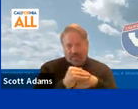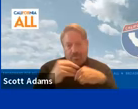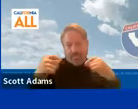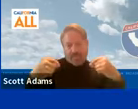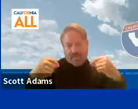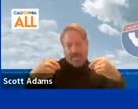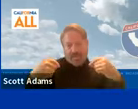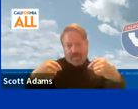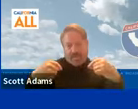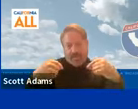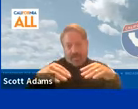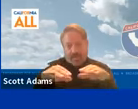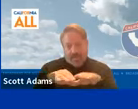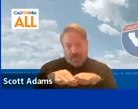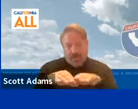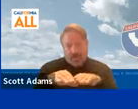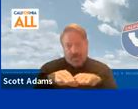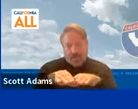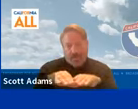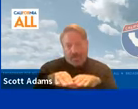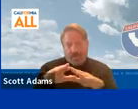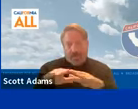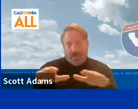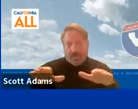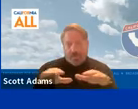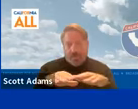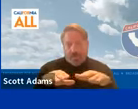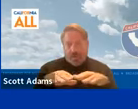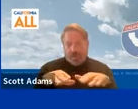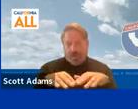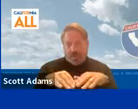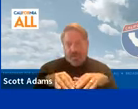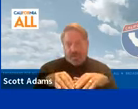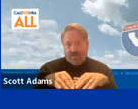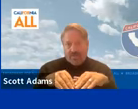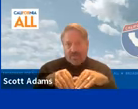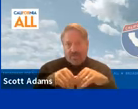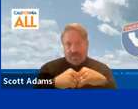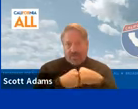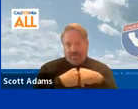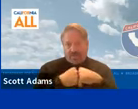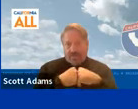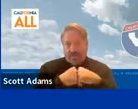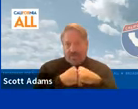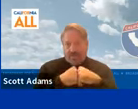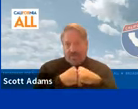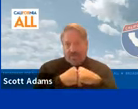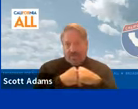that specifically asks the state to look at, do an inventory of all the digital navigation